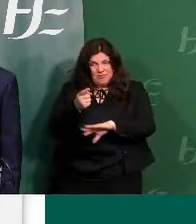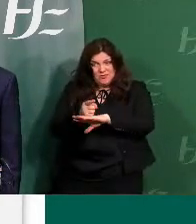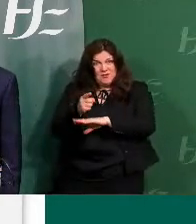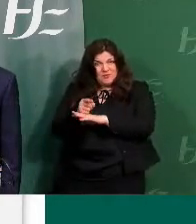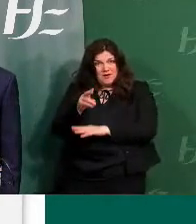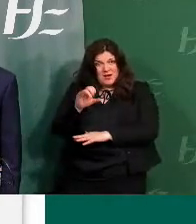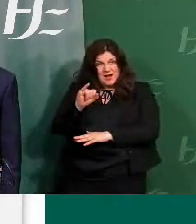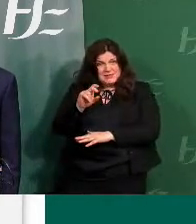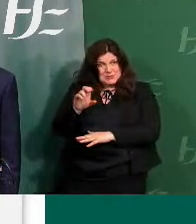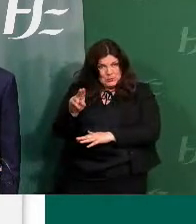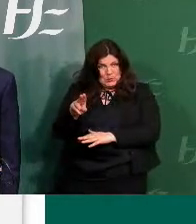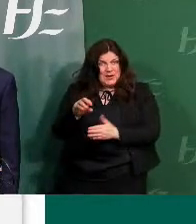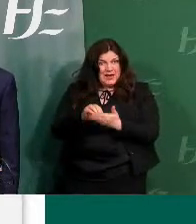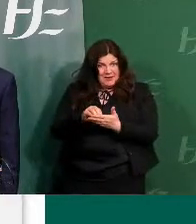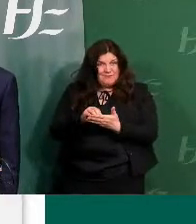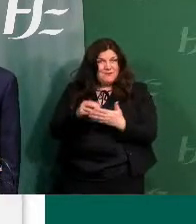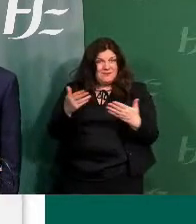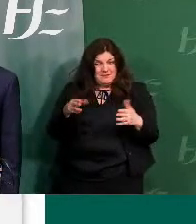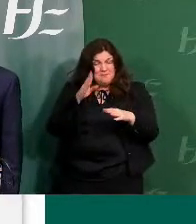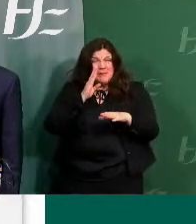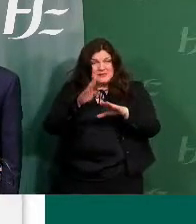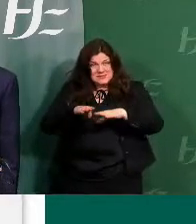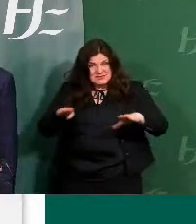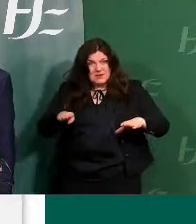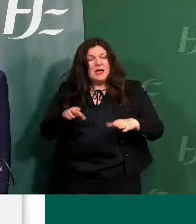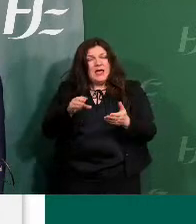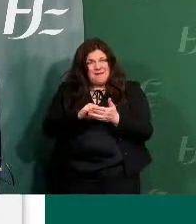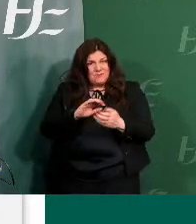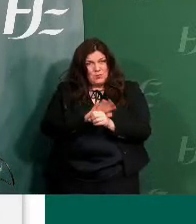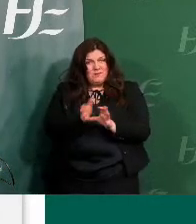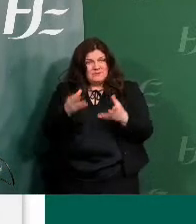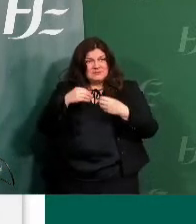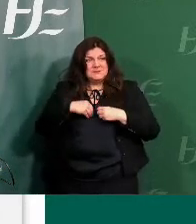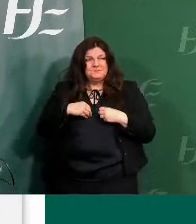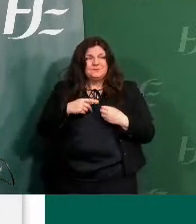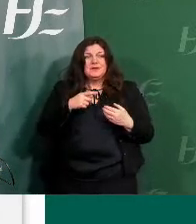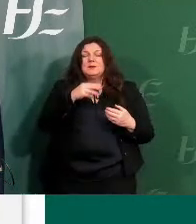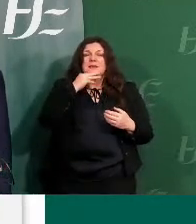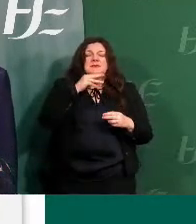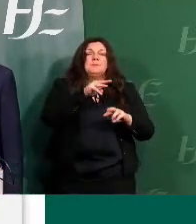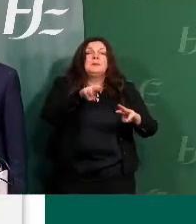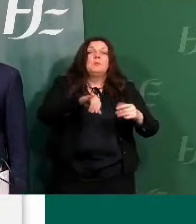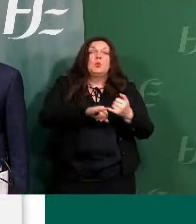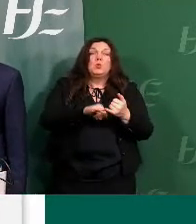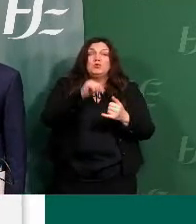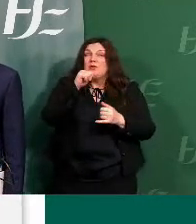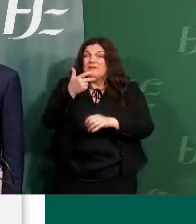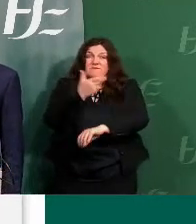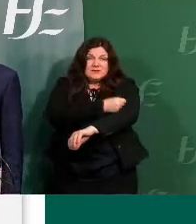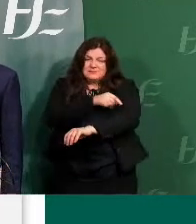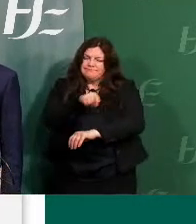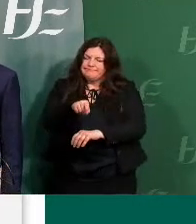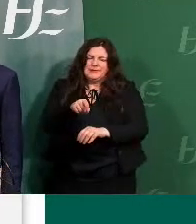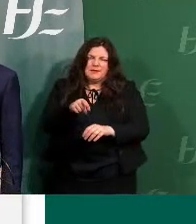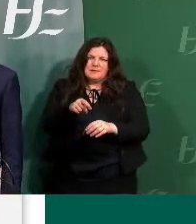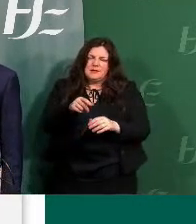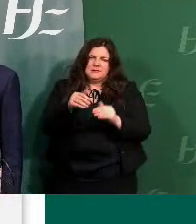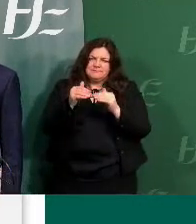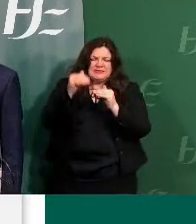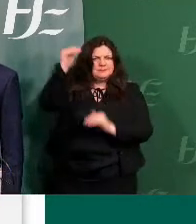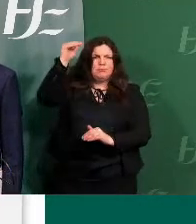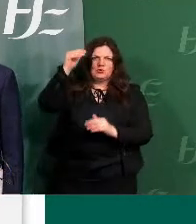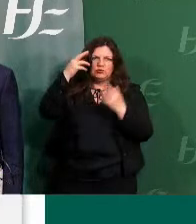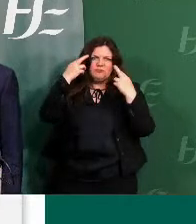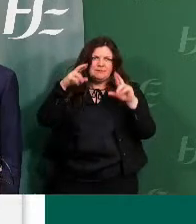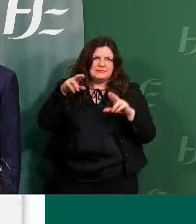condition. Unvaccinated people not only have no protection, but are disproportionately represented in those who get most seriously ill. The vaccinations